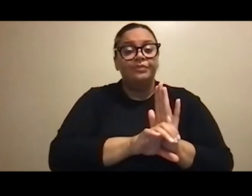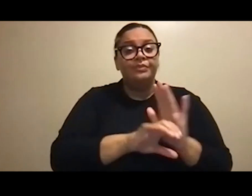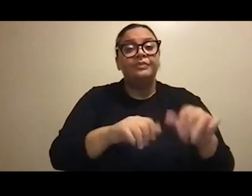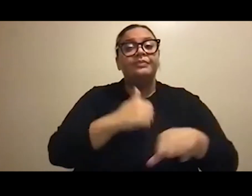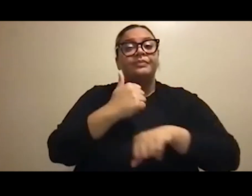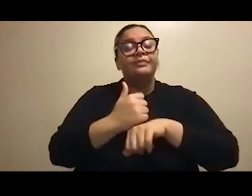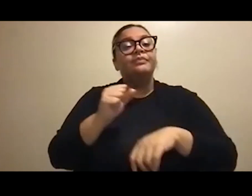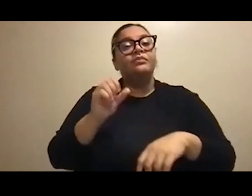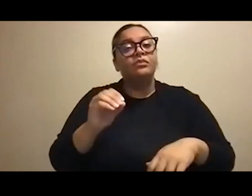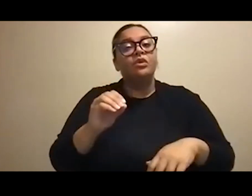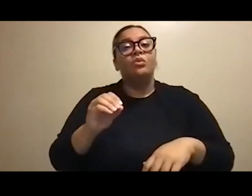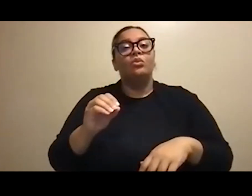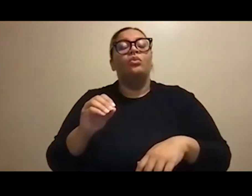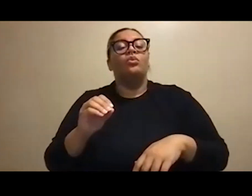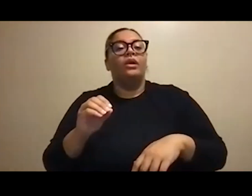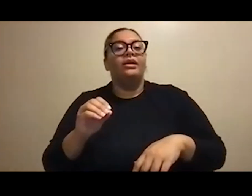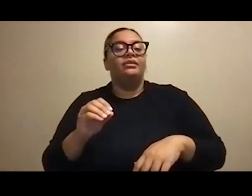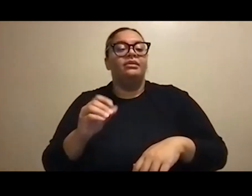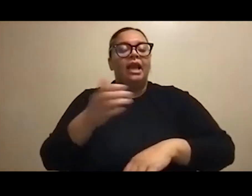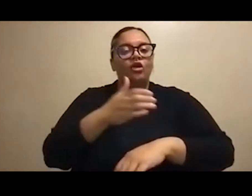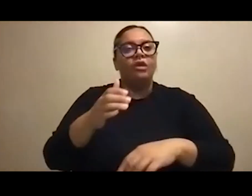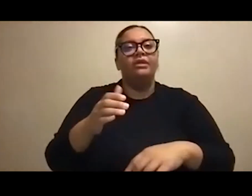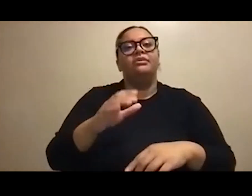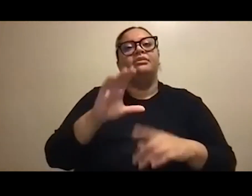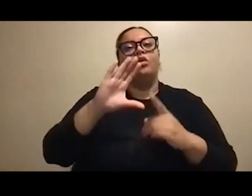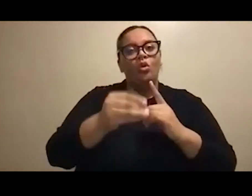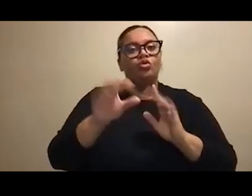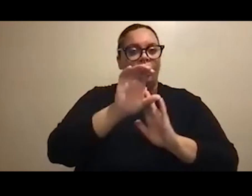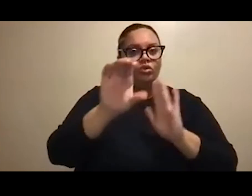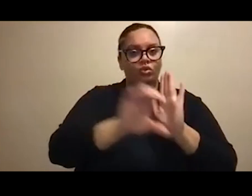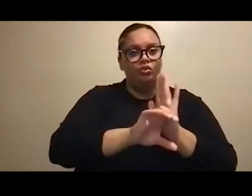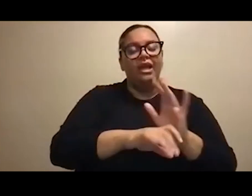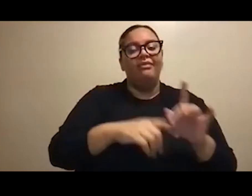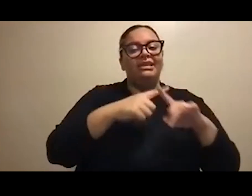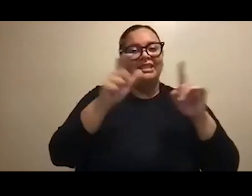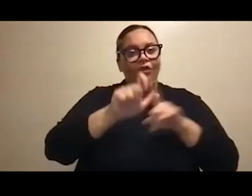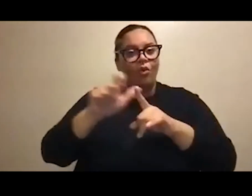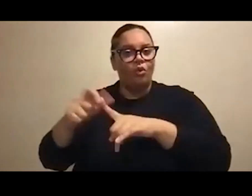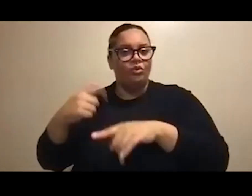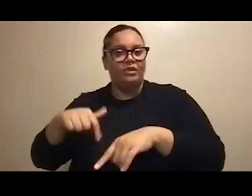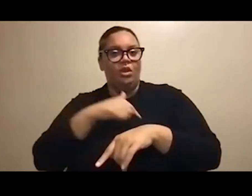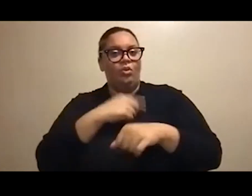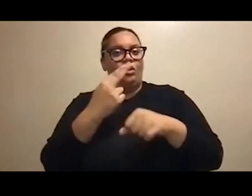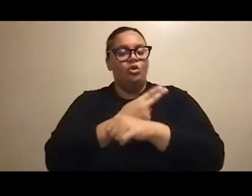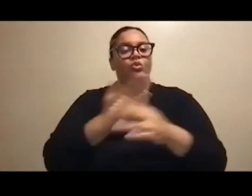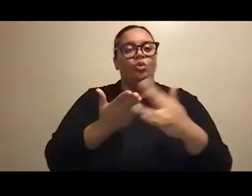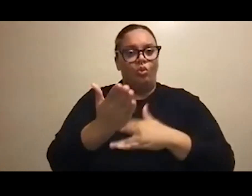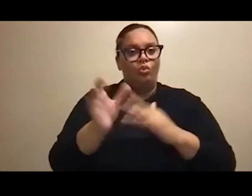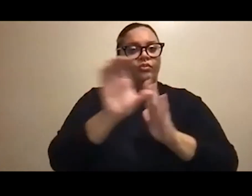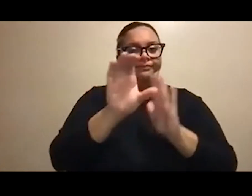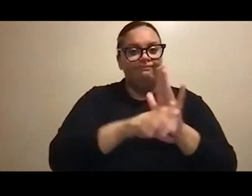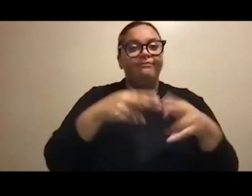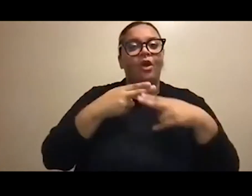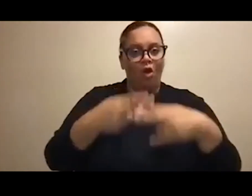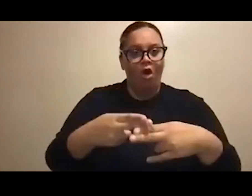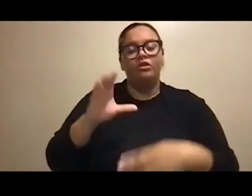the Constitution, capital C, and it's the terms by which we play out our constitutional politics called